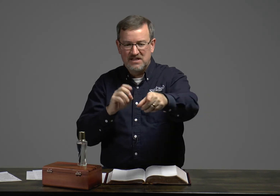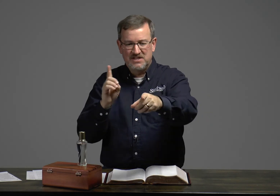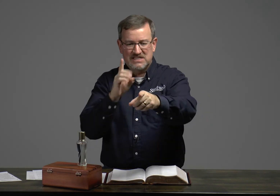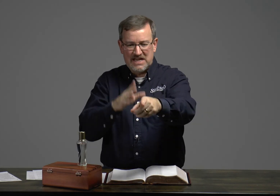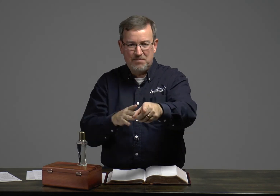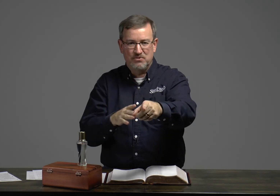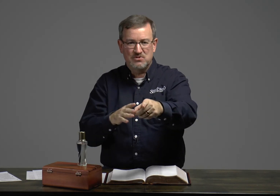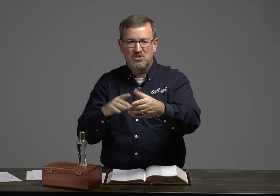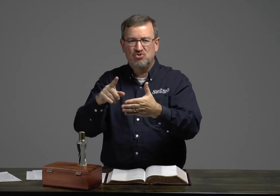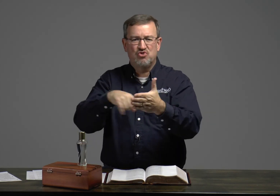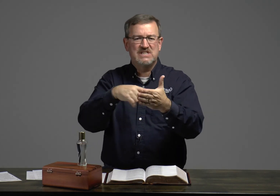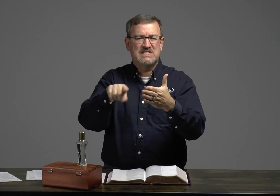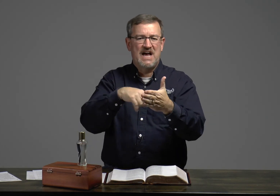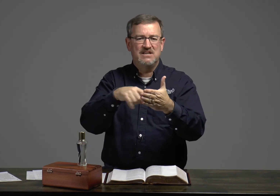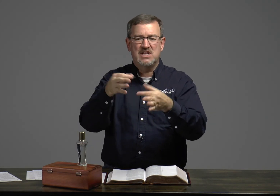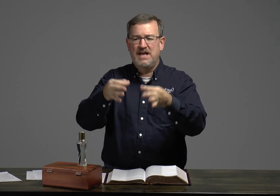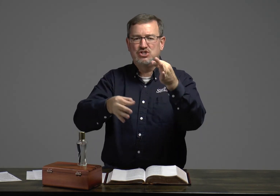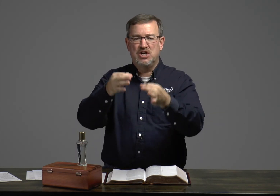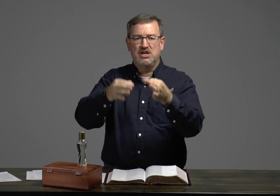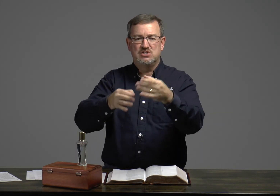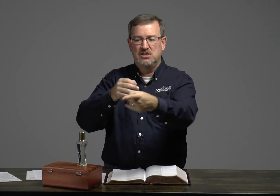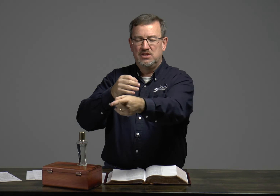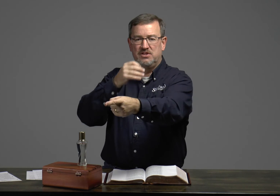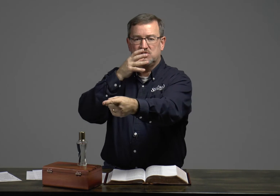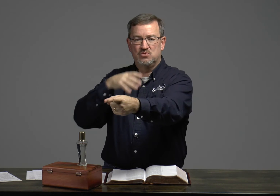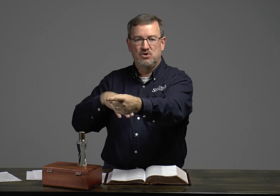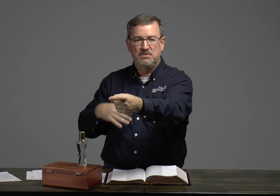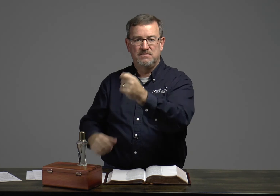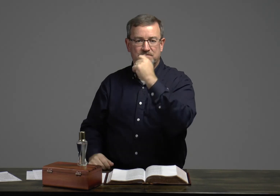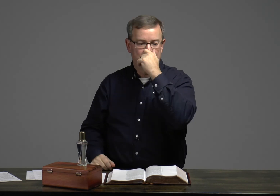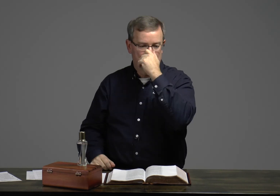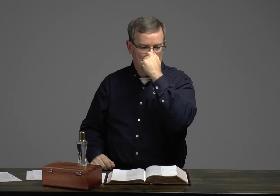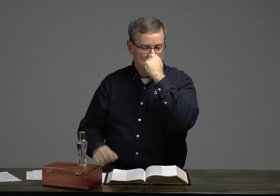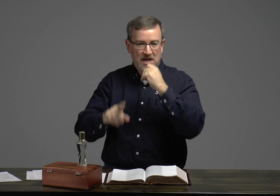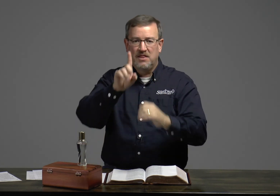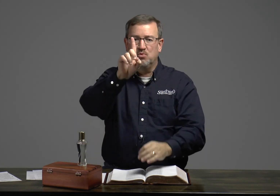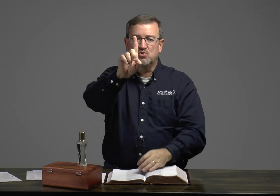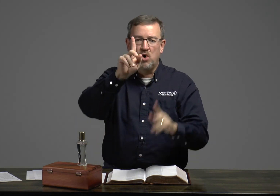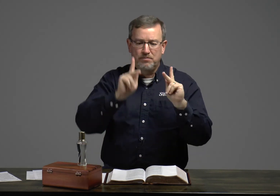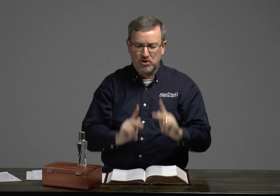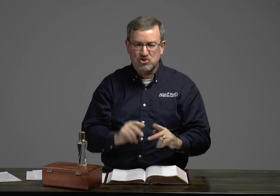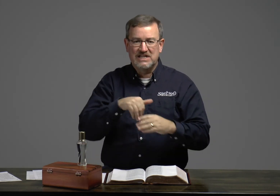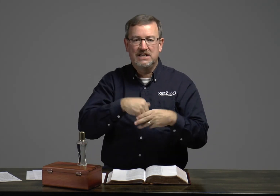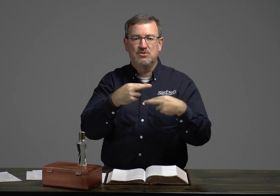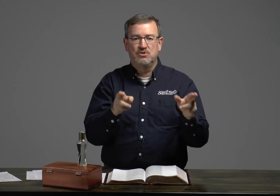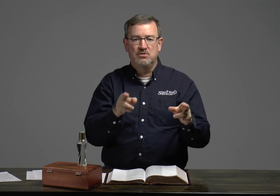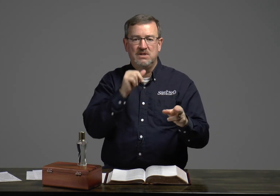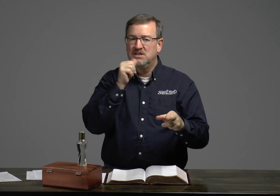the disciples, criticized and judged this woman. There was one person in the room that